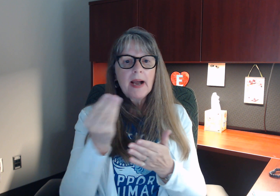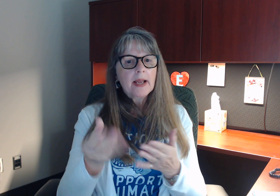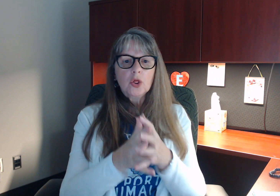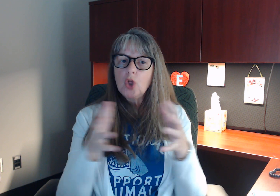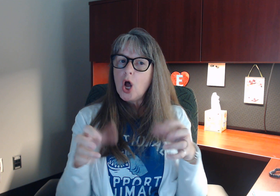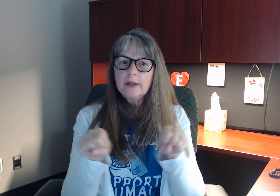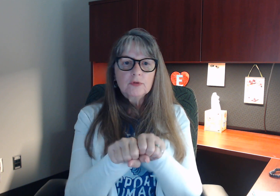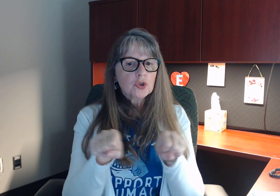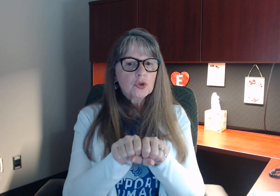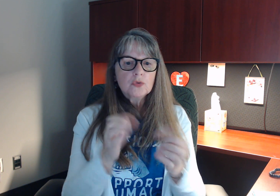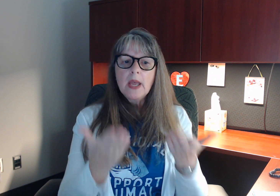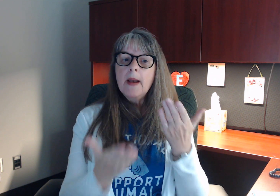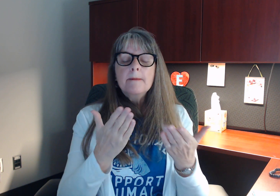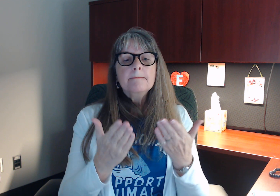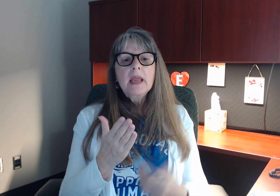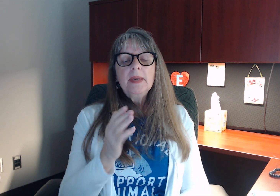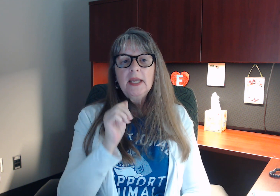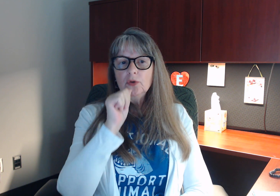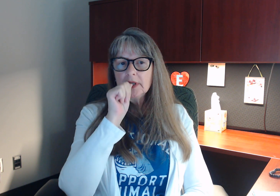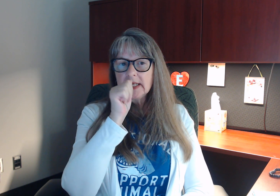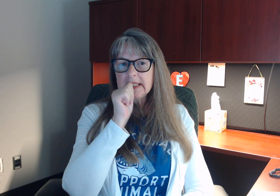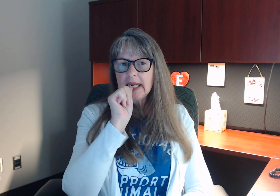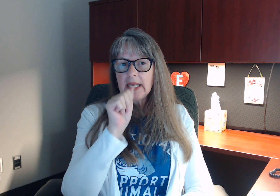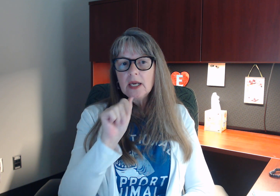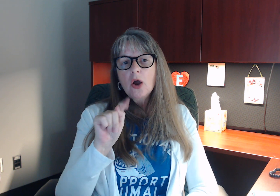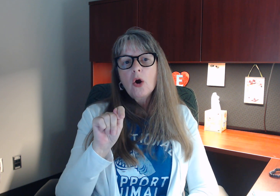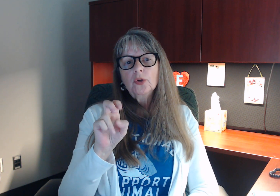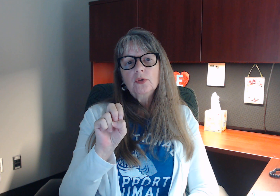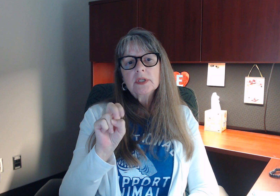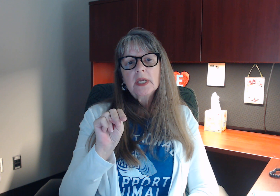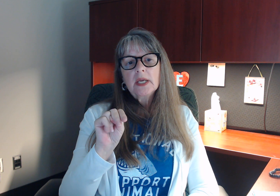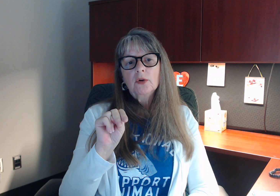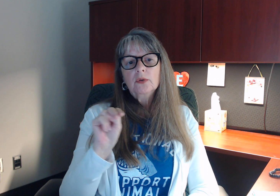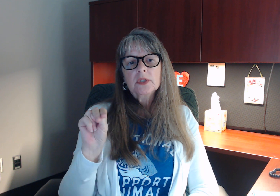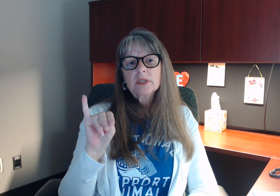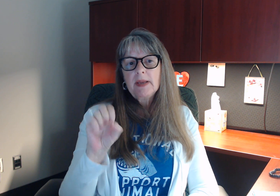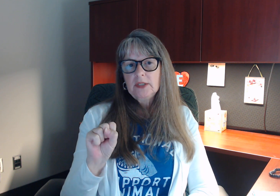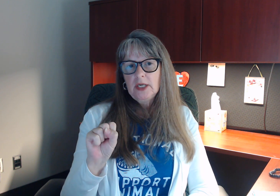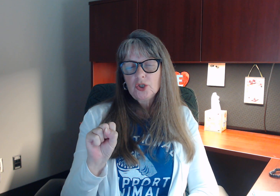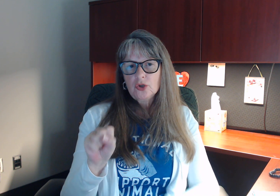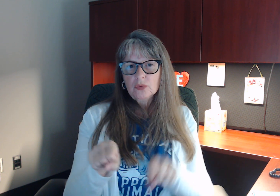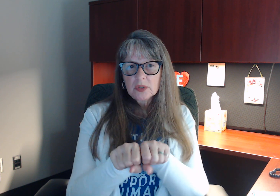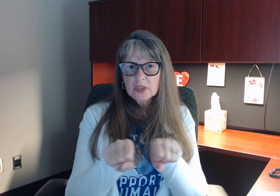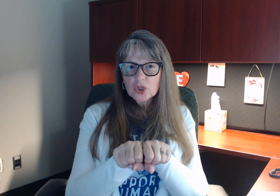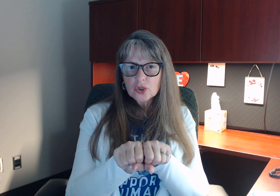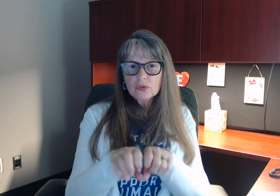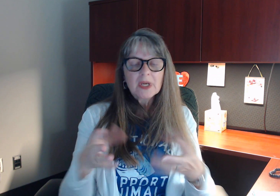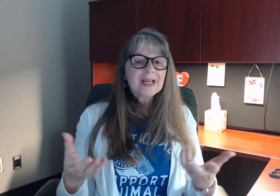a lot of shoes. Maybe, and you could say tennis, or you could spell tennis shoes. Tennis shoes. Some